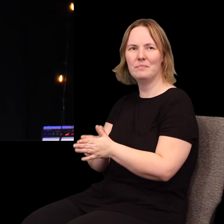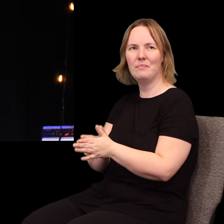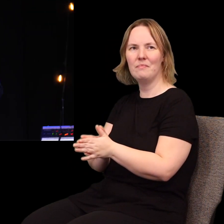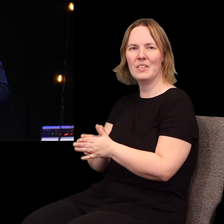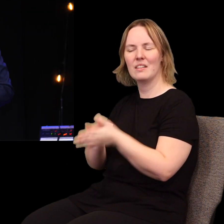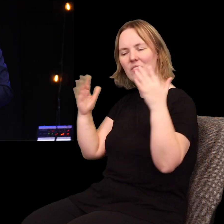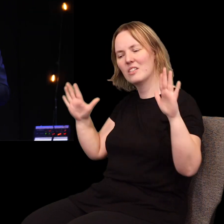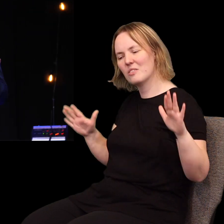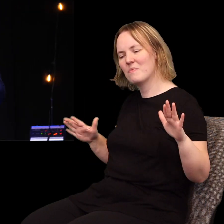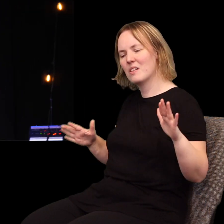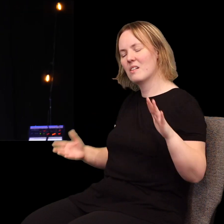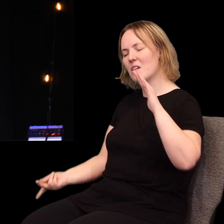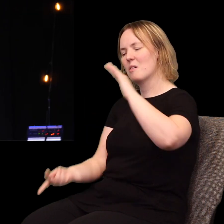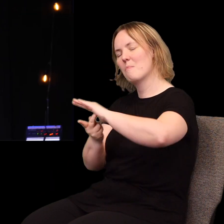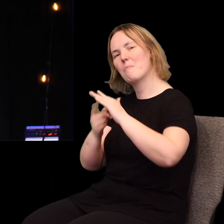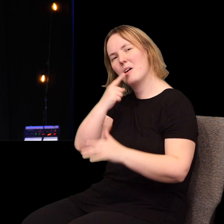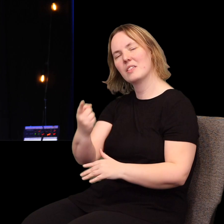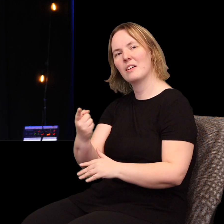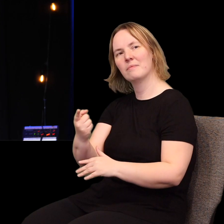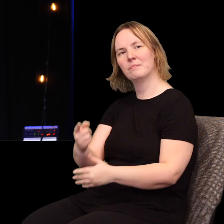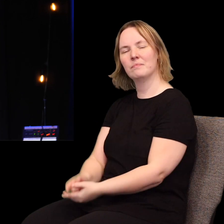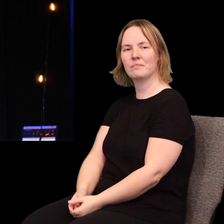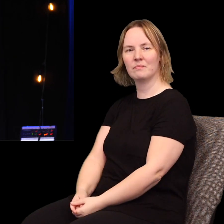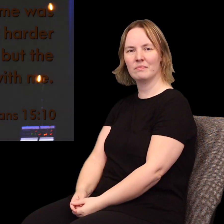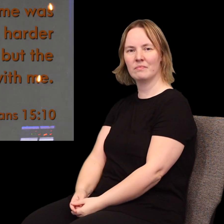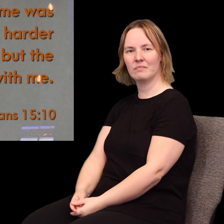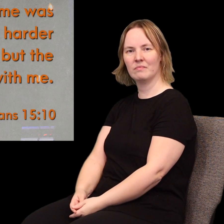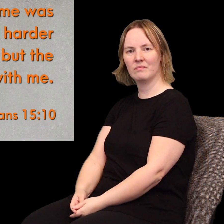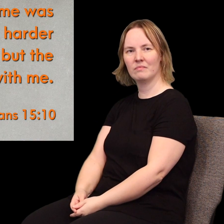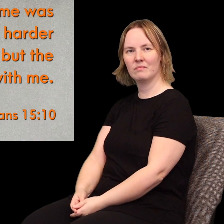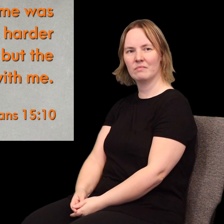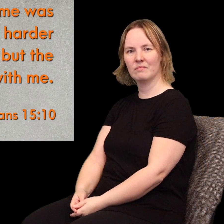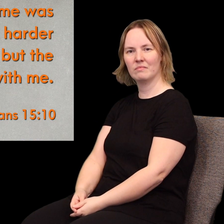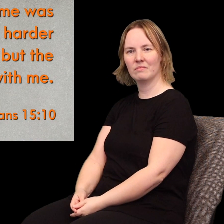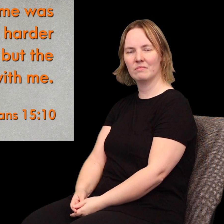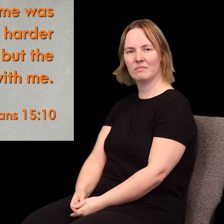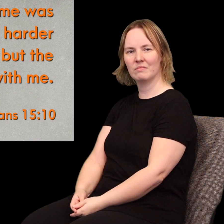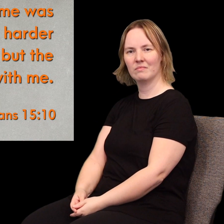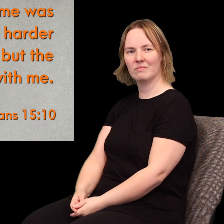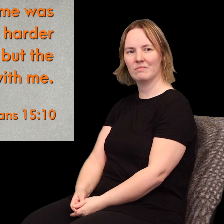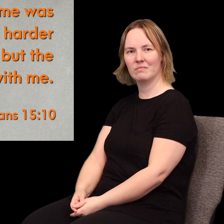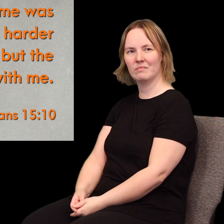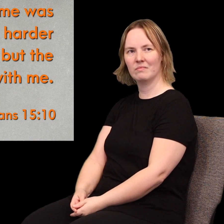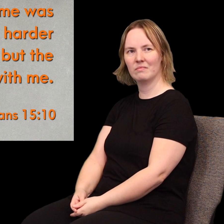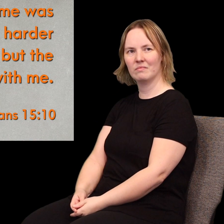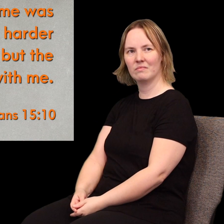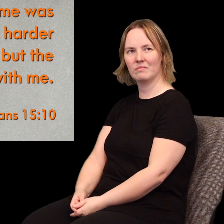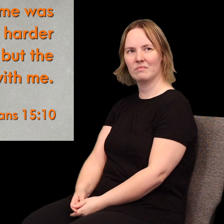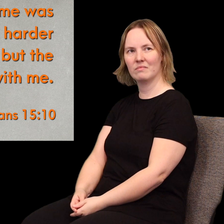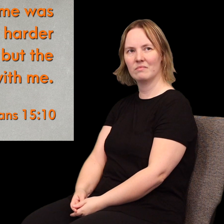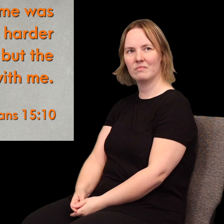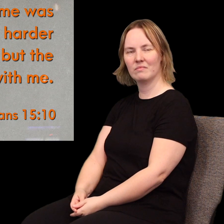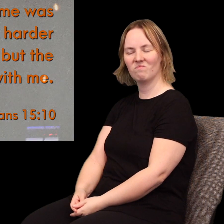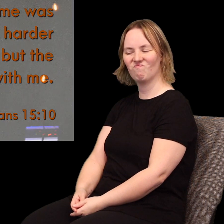to. I'm going to wrap up with this. Paul said in 1 Corinthians 15, by the grace of God, I am what I